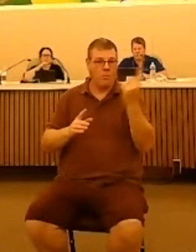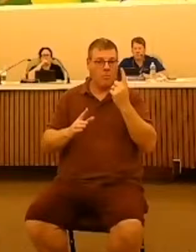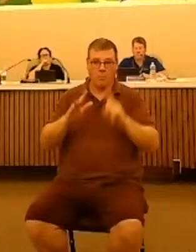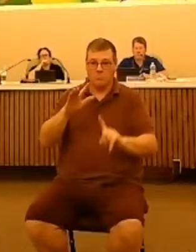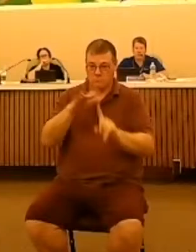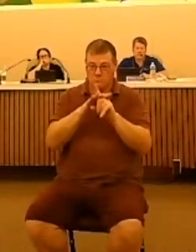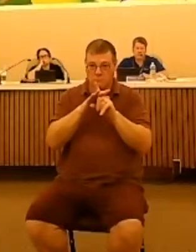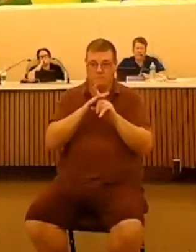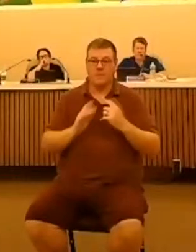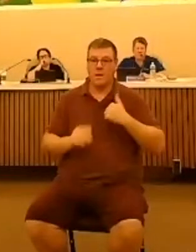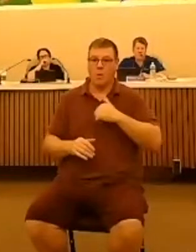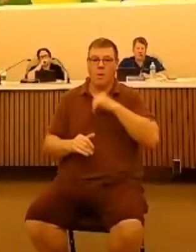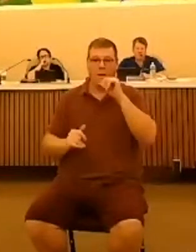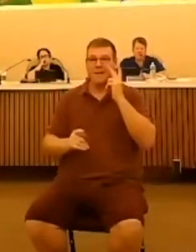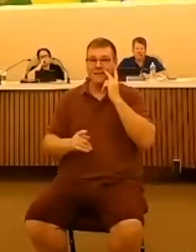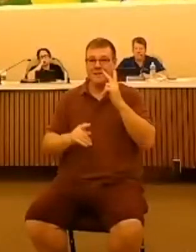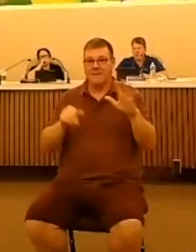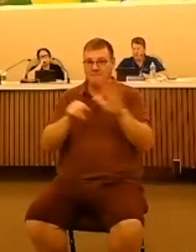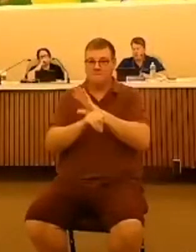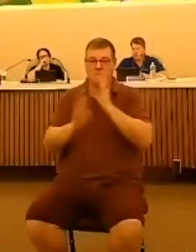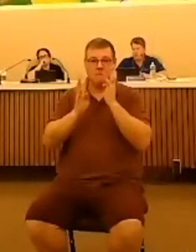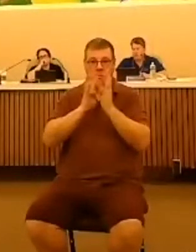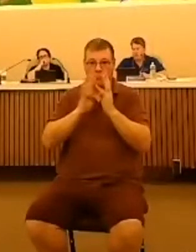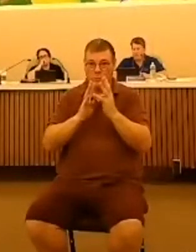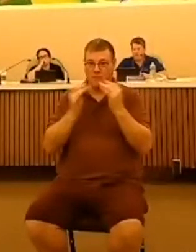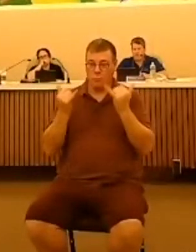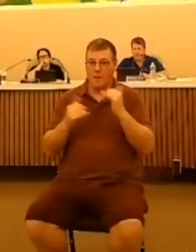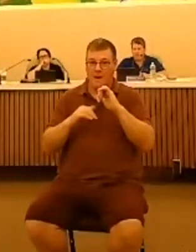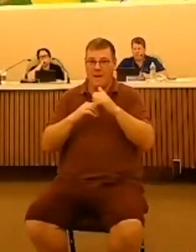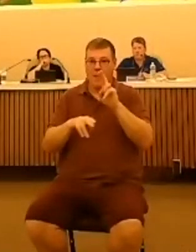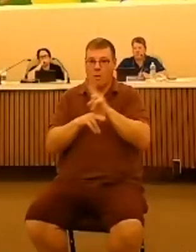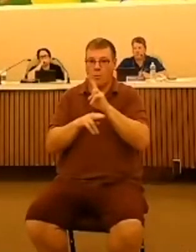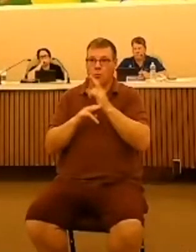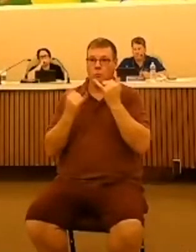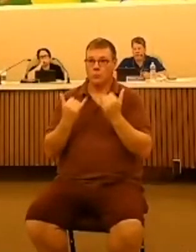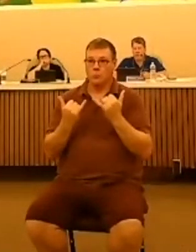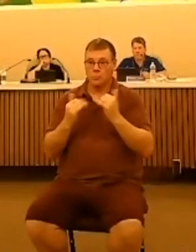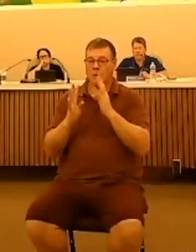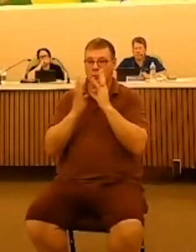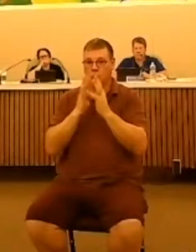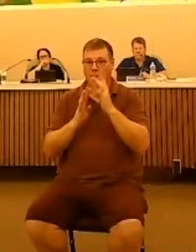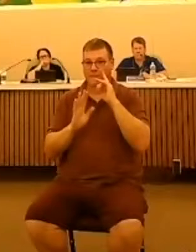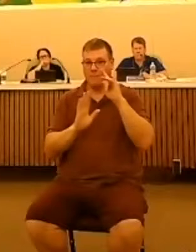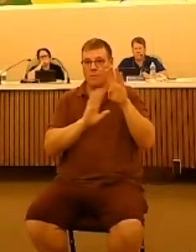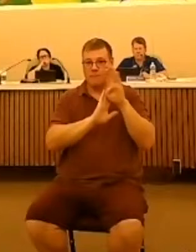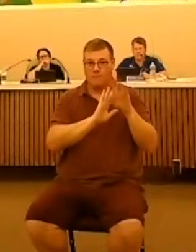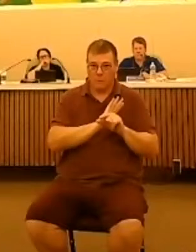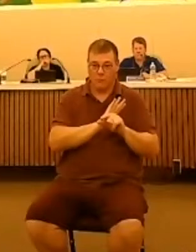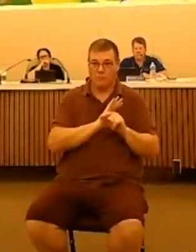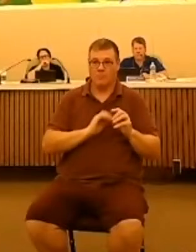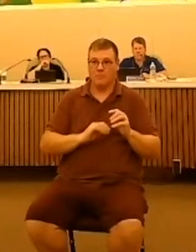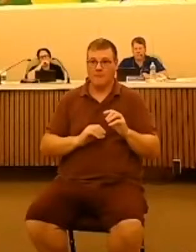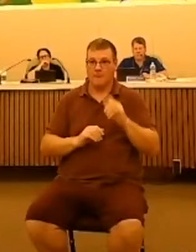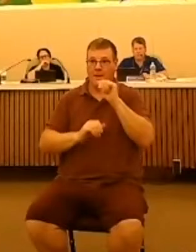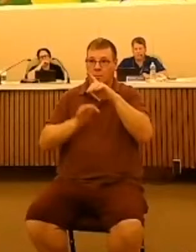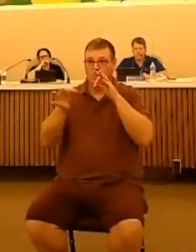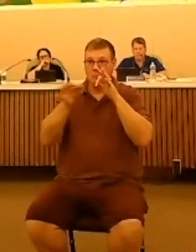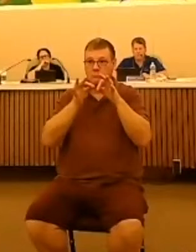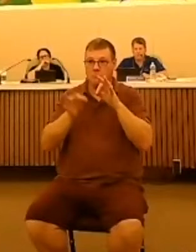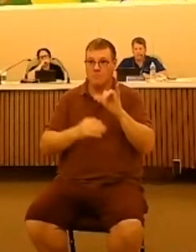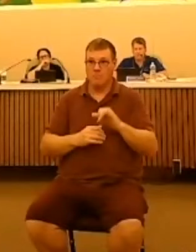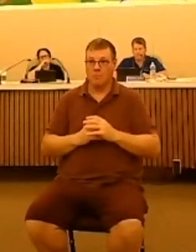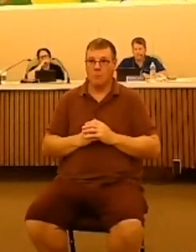is, we're not seeing full traffic today, so how can you use today's traffic for background? Could you touch on